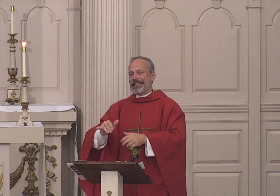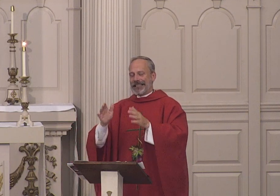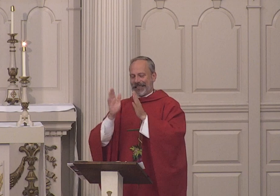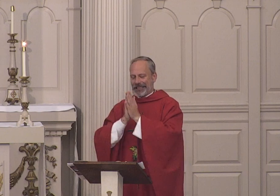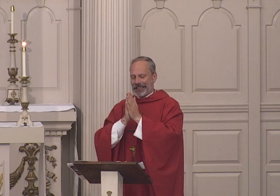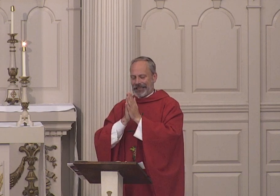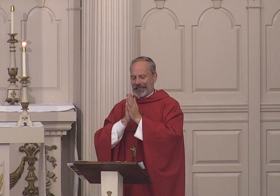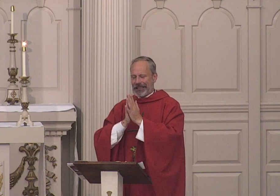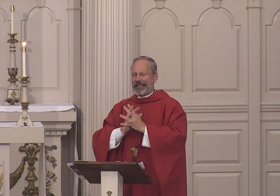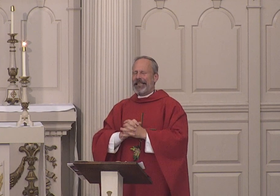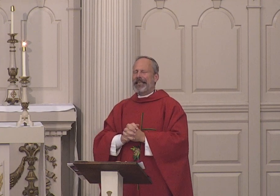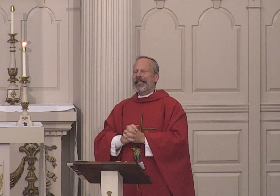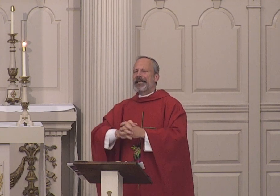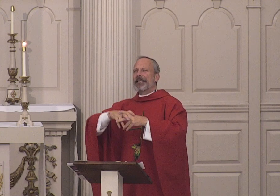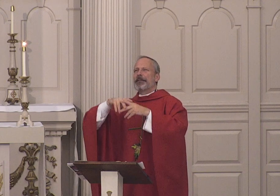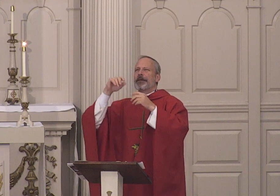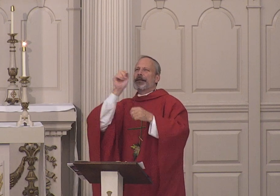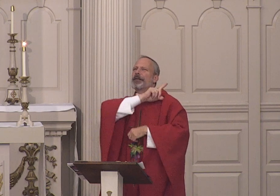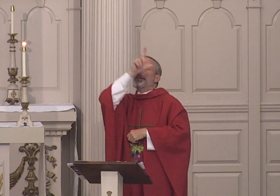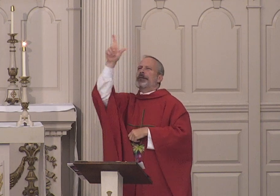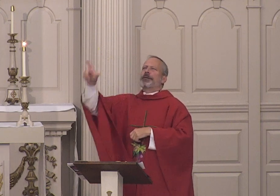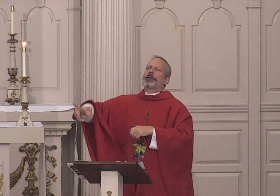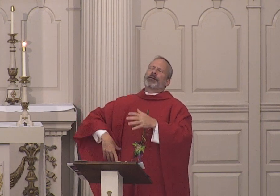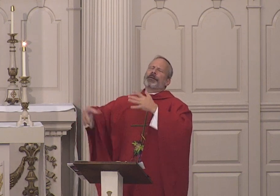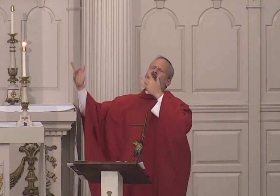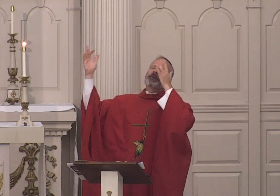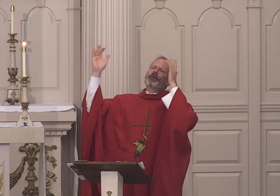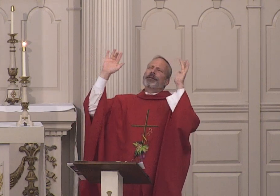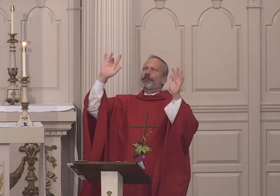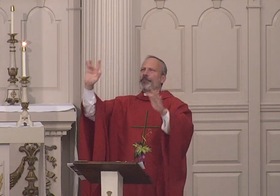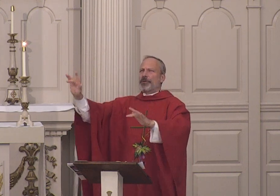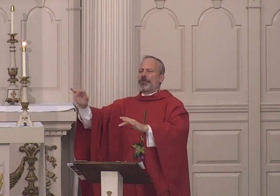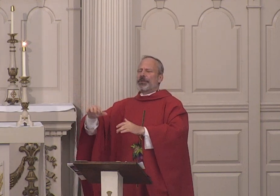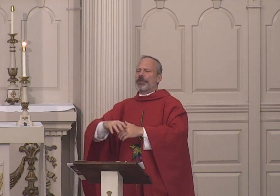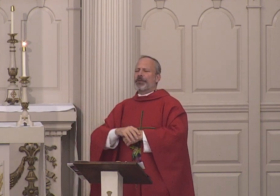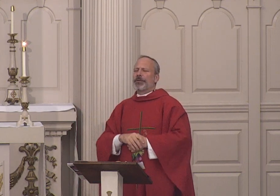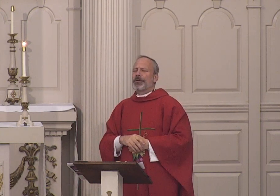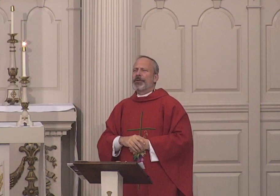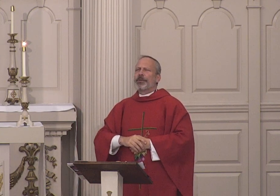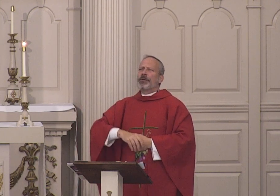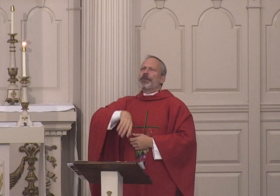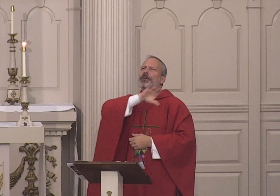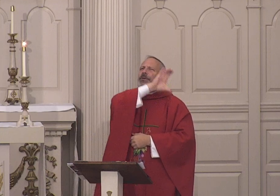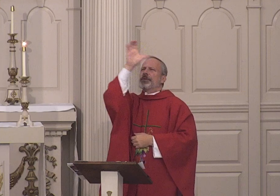and bring us to everlasting life. Amen. Lord, have mercy.